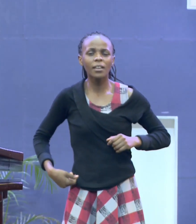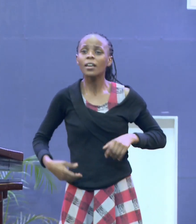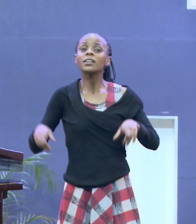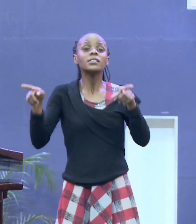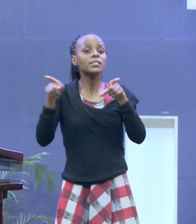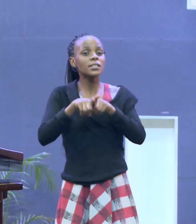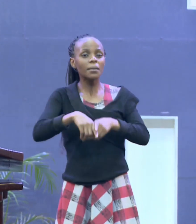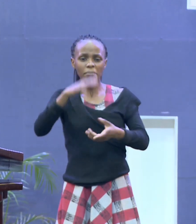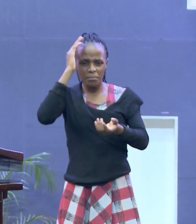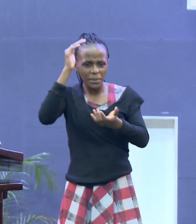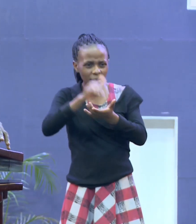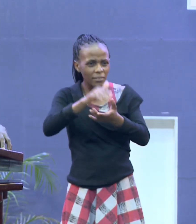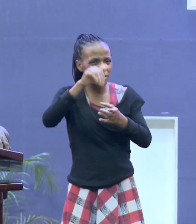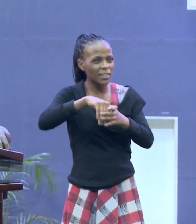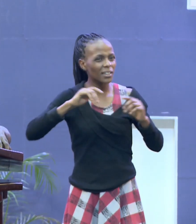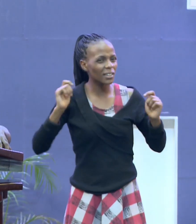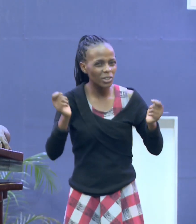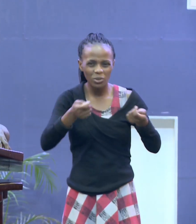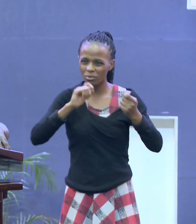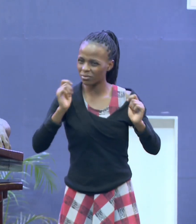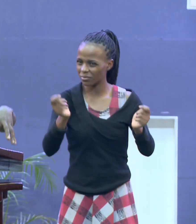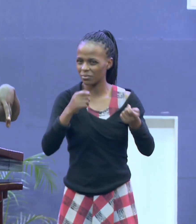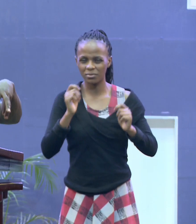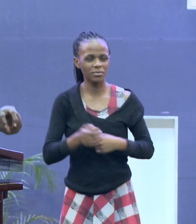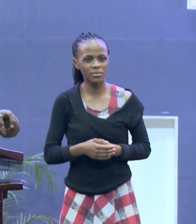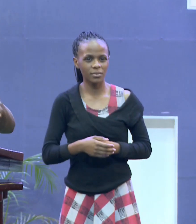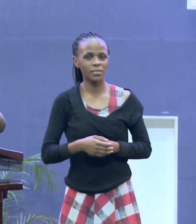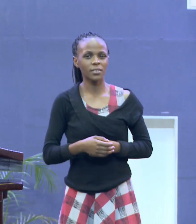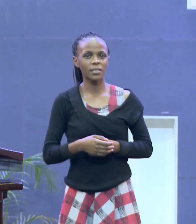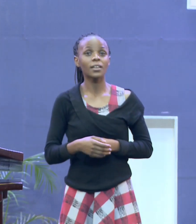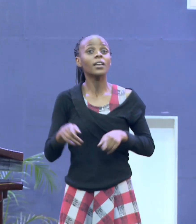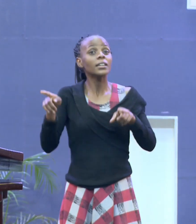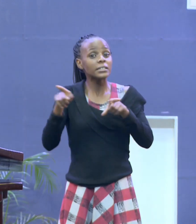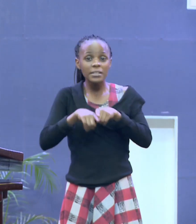adultery. You are conforming to sorcery.